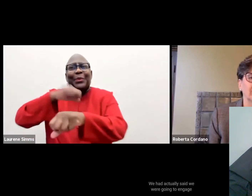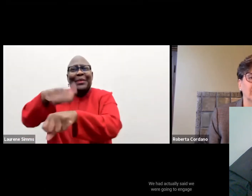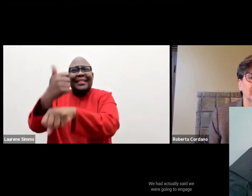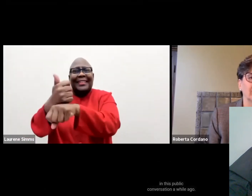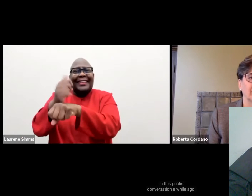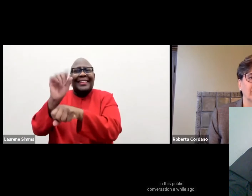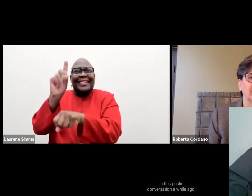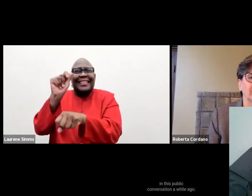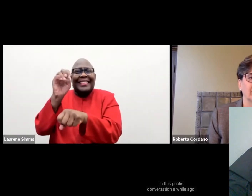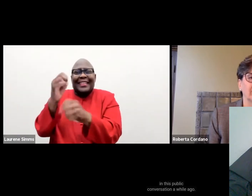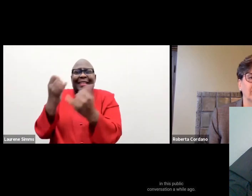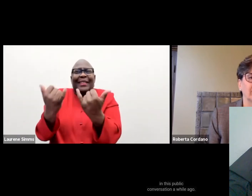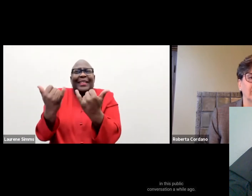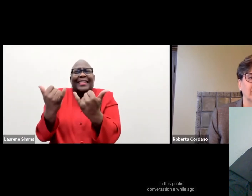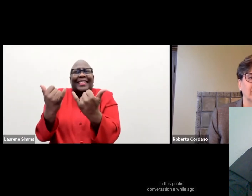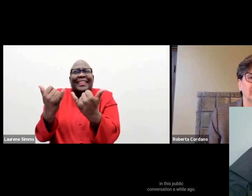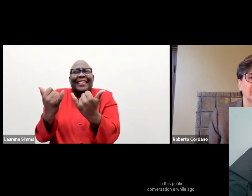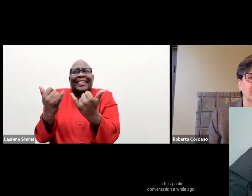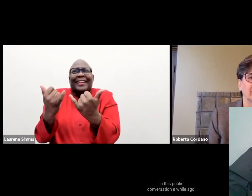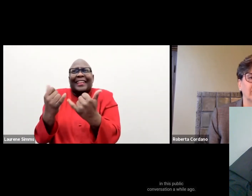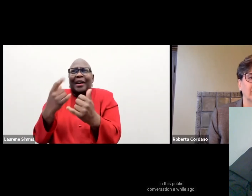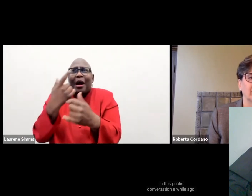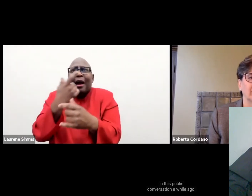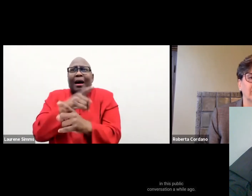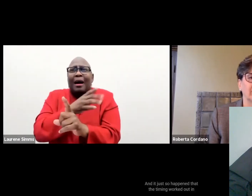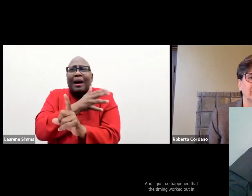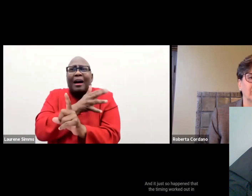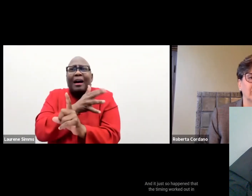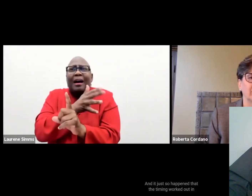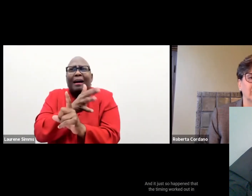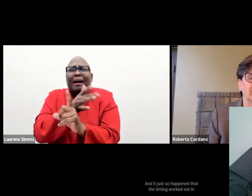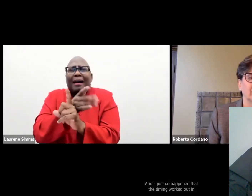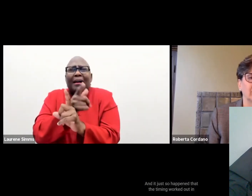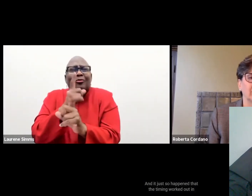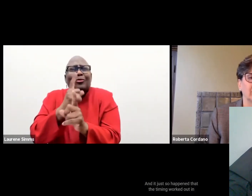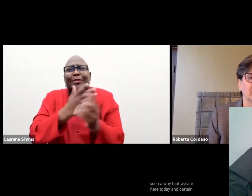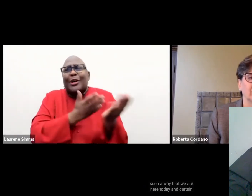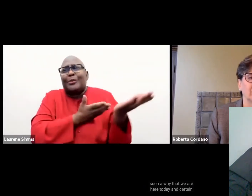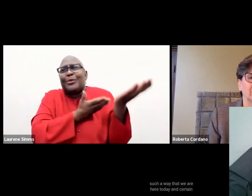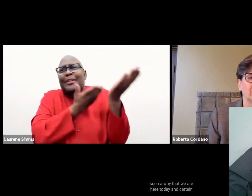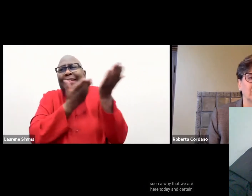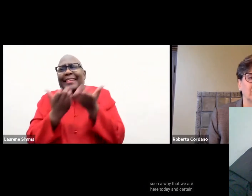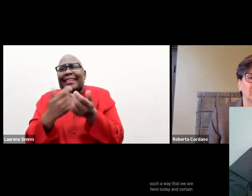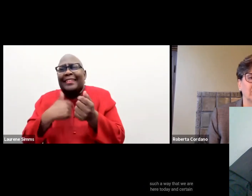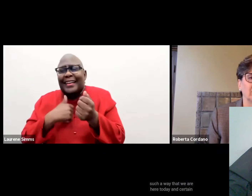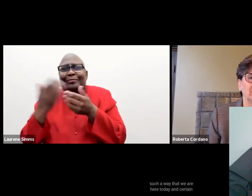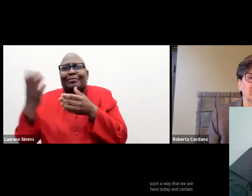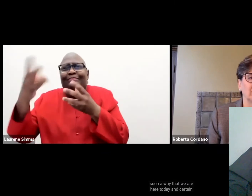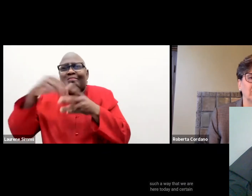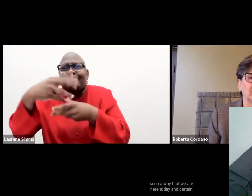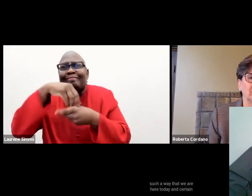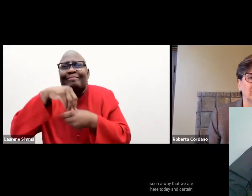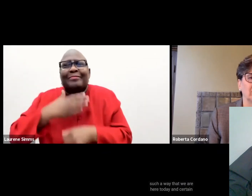we didn't rehearse what we wanted to say. In this public conversation a while ago, leading up to this,